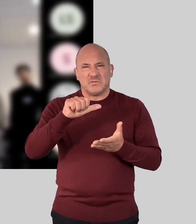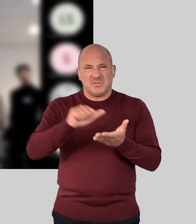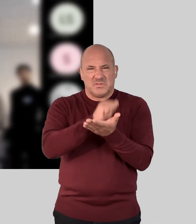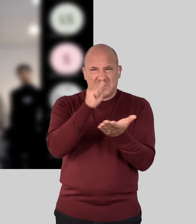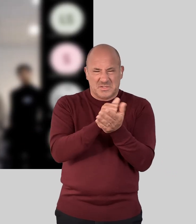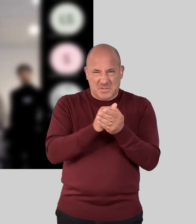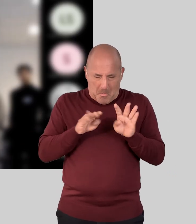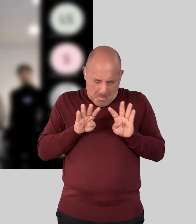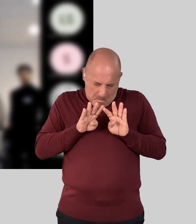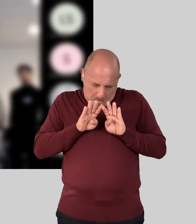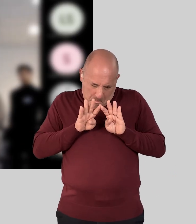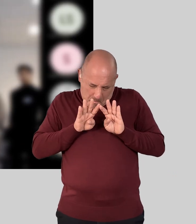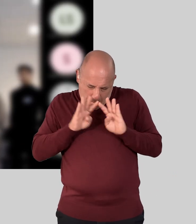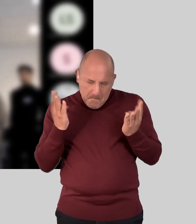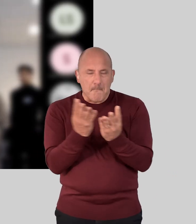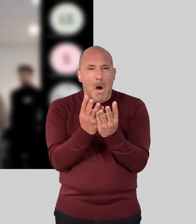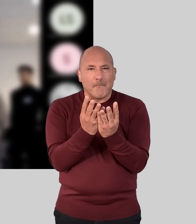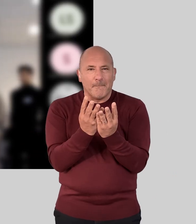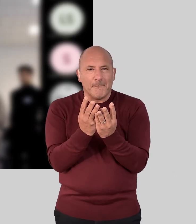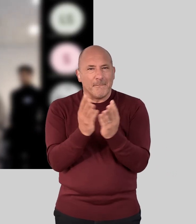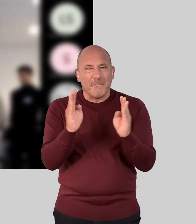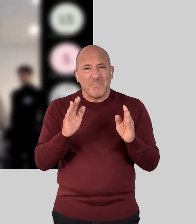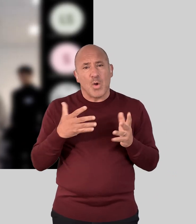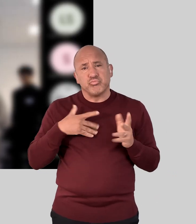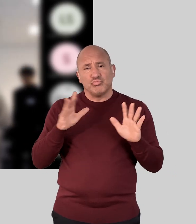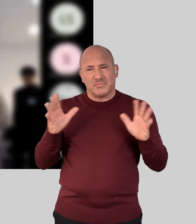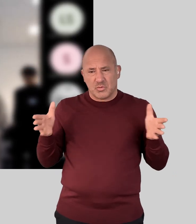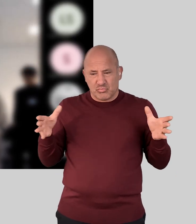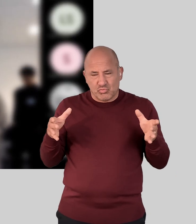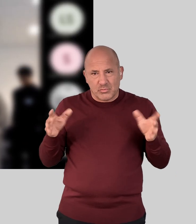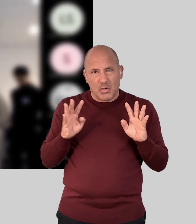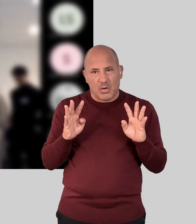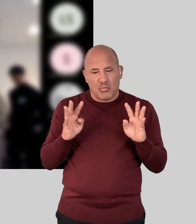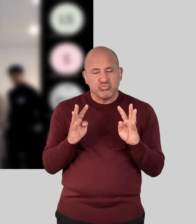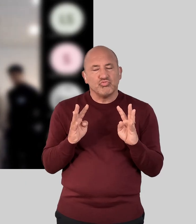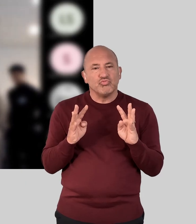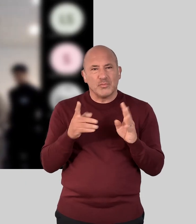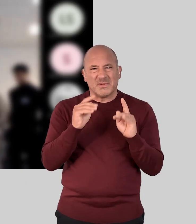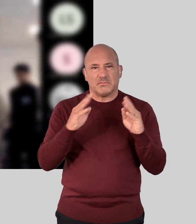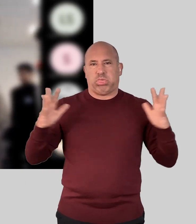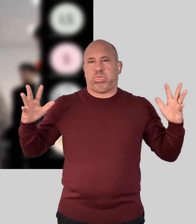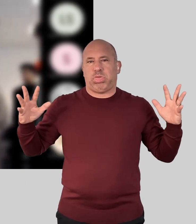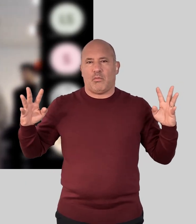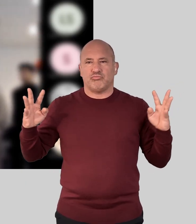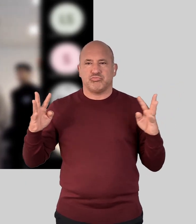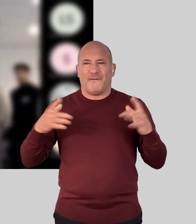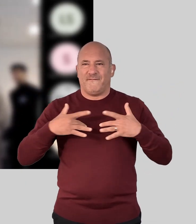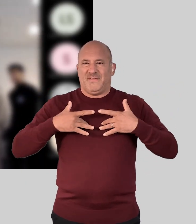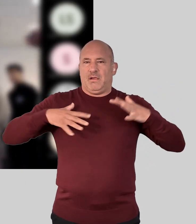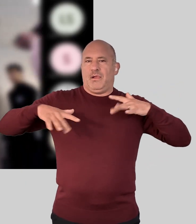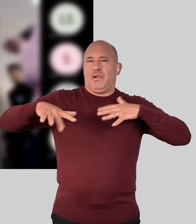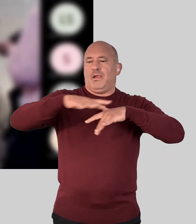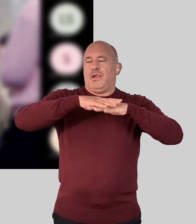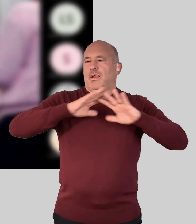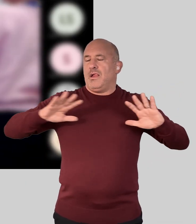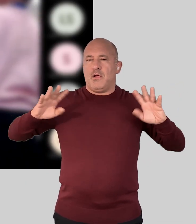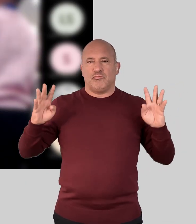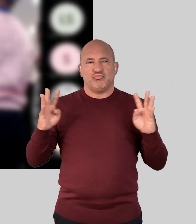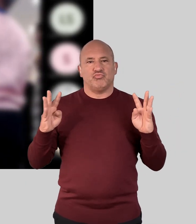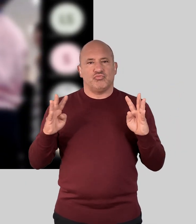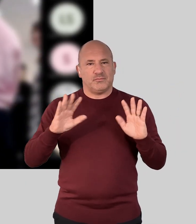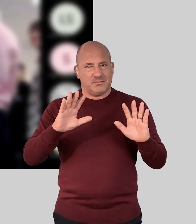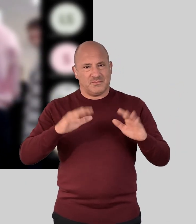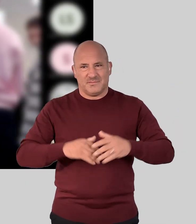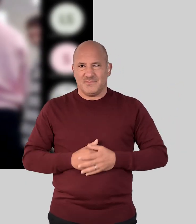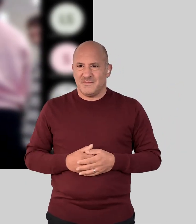obviously we want to keep this not a closed circle, but I just want to close in a little bit. And just for you to get a sense, yeah, please come and